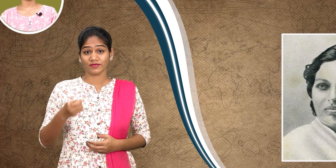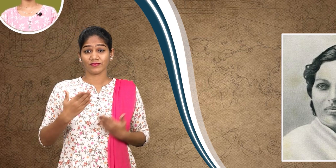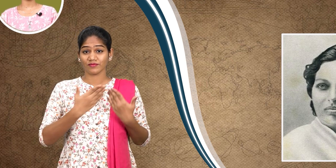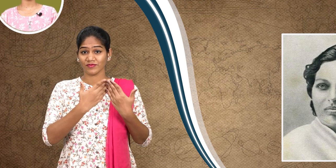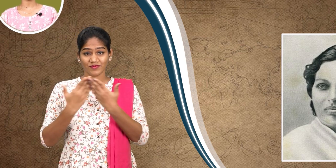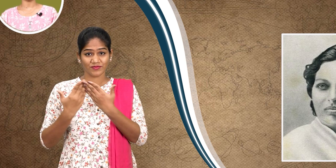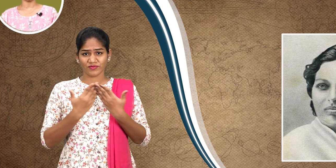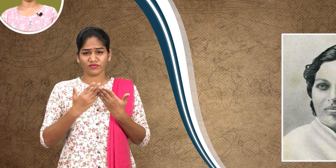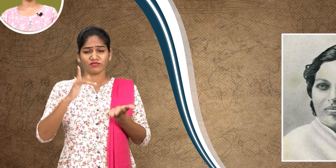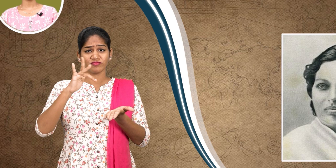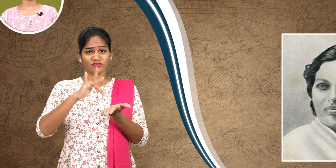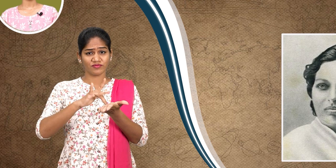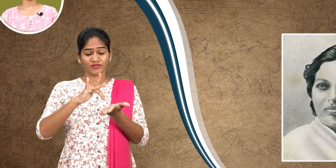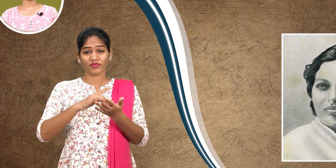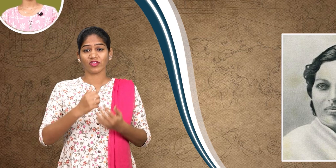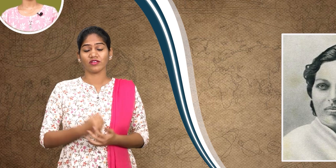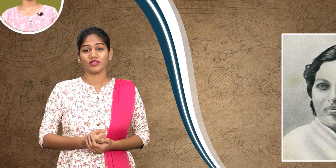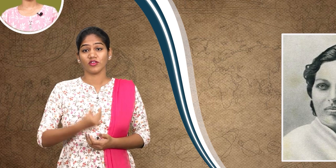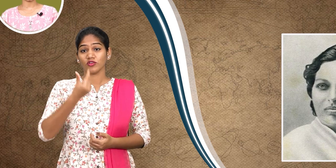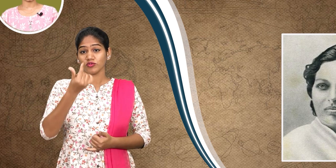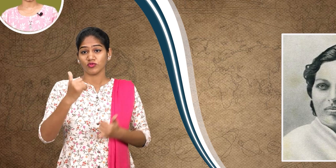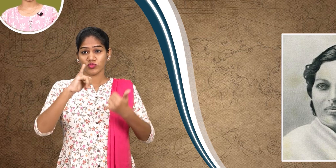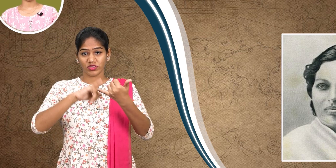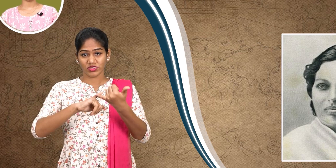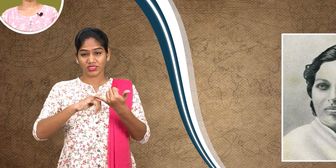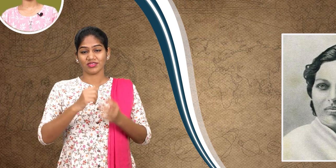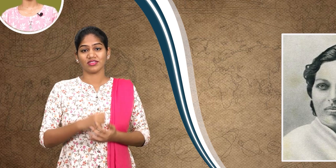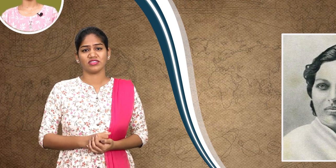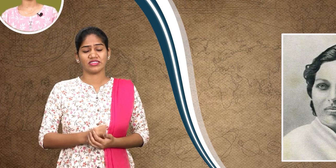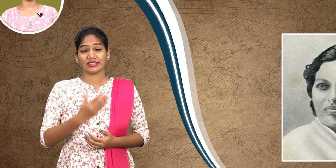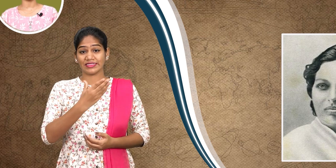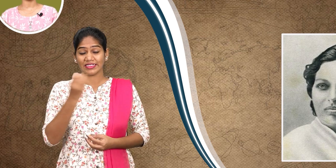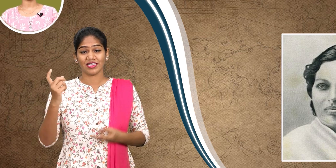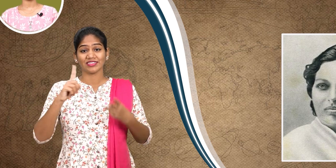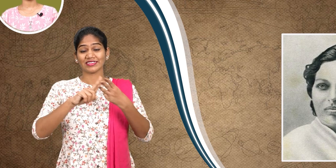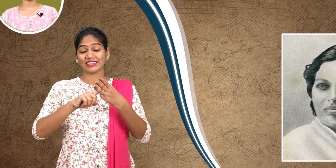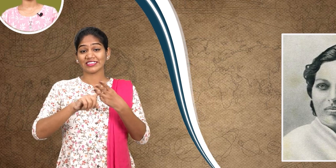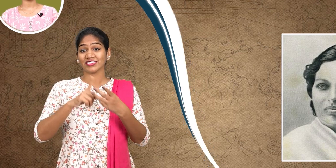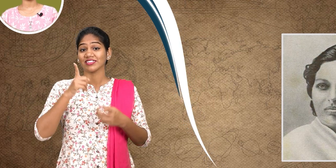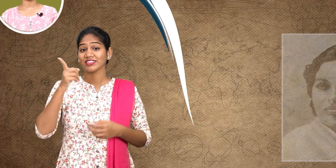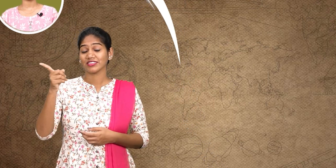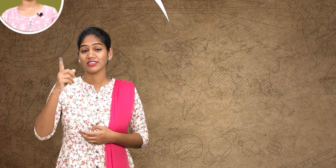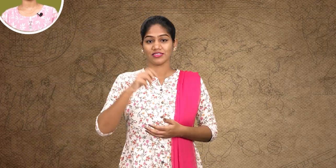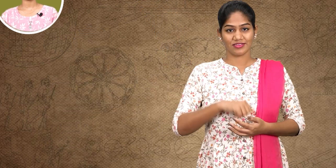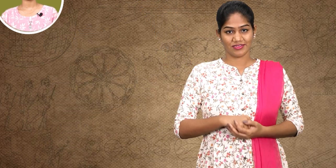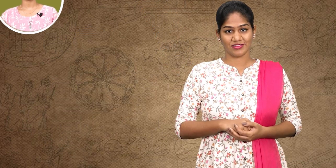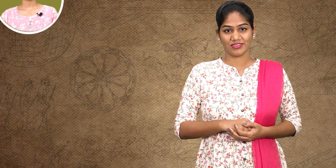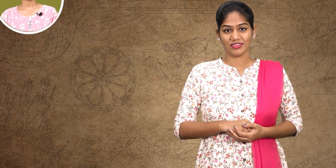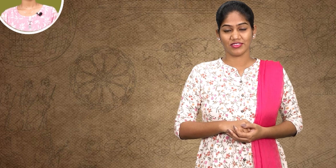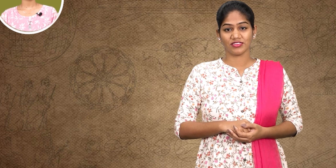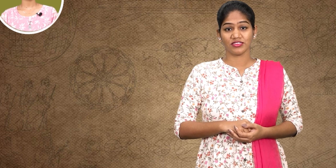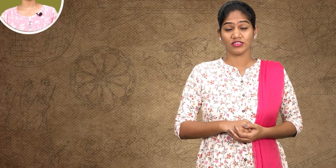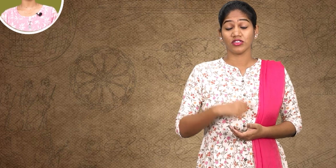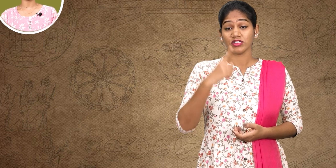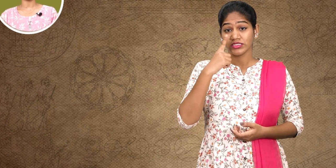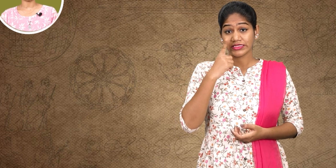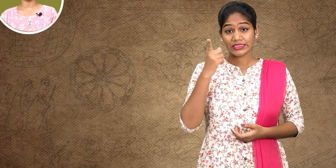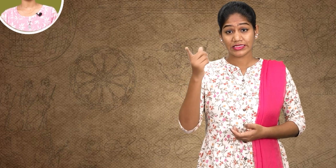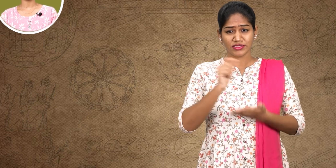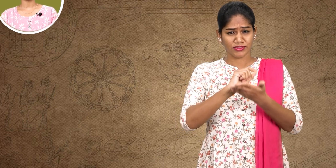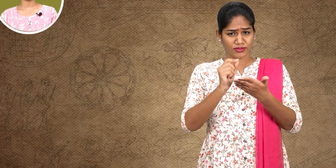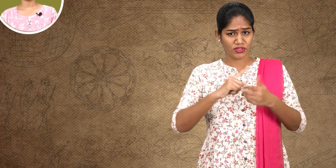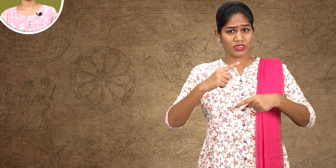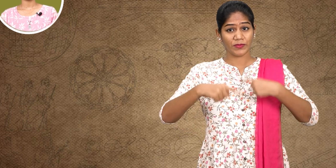educated in the United States and England. She wrote